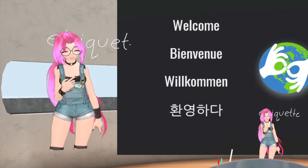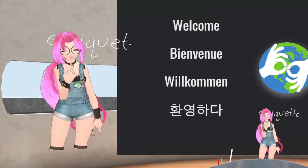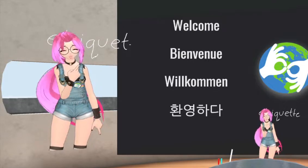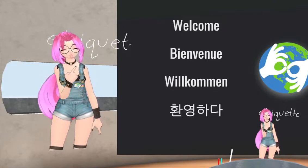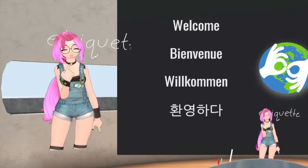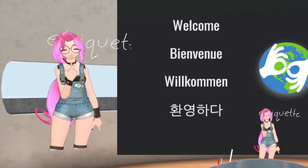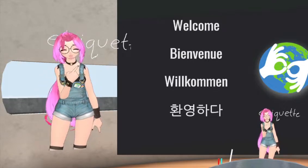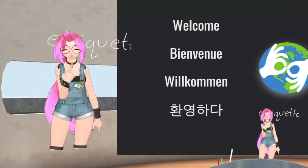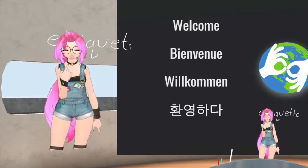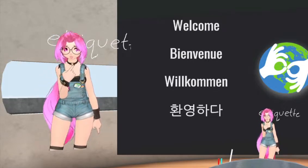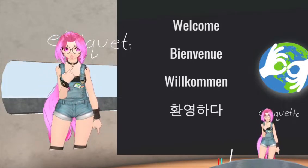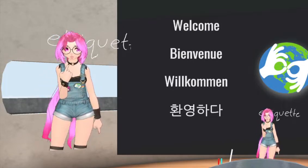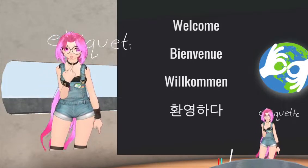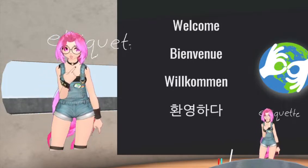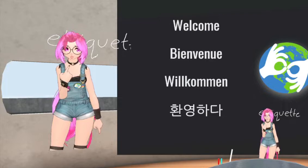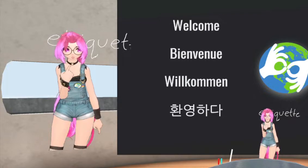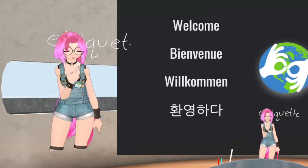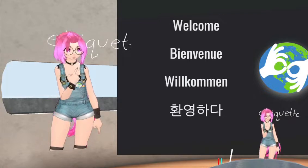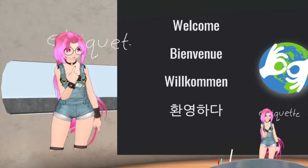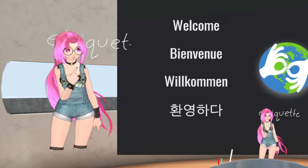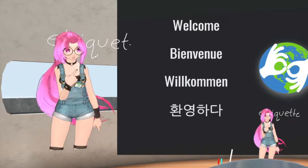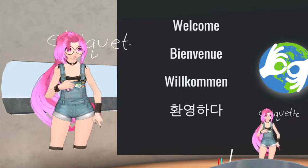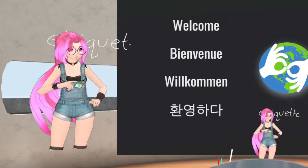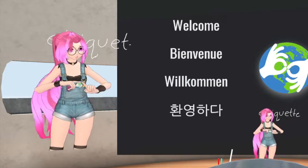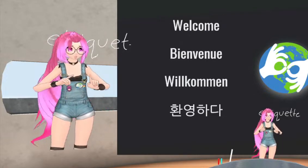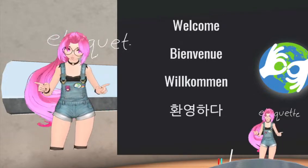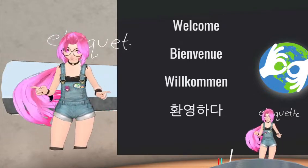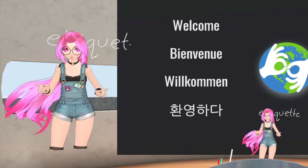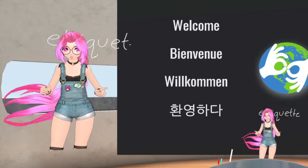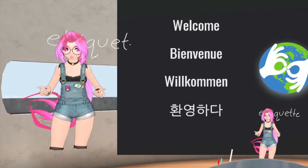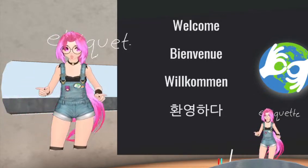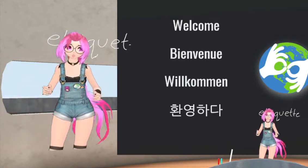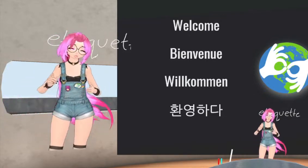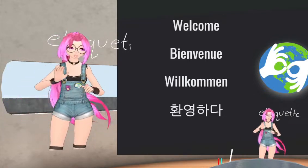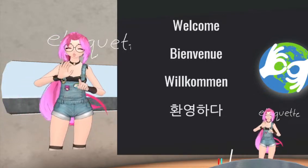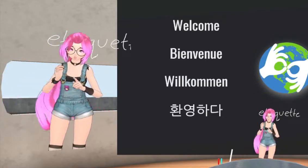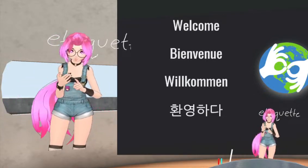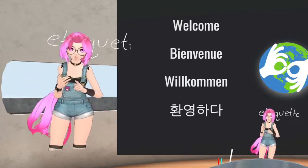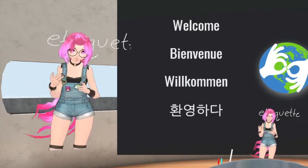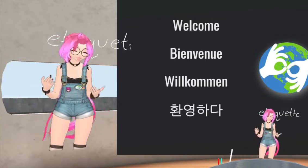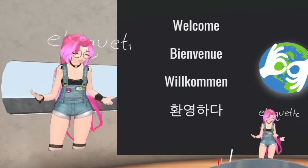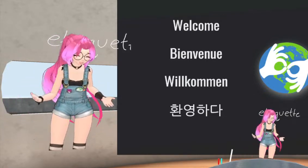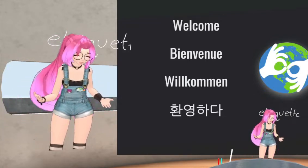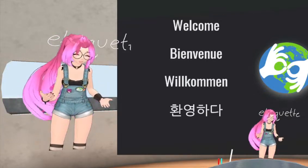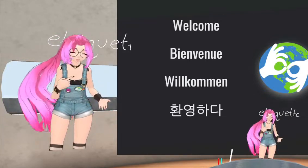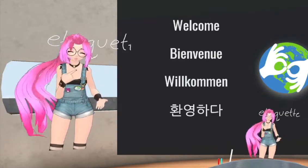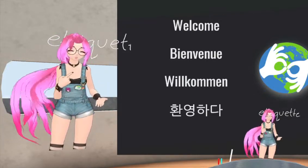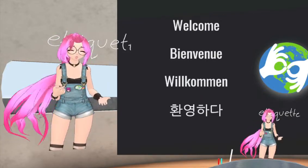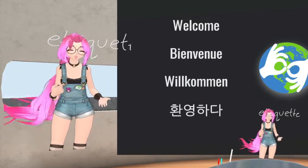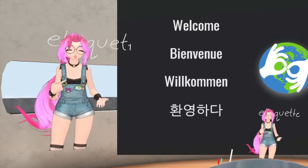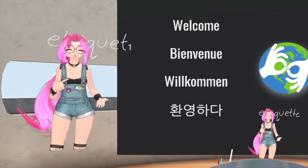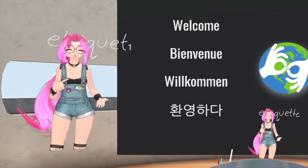this directly translates in English to hey, hey. So you're like, hey, I have something to say to you. Hey. You